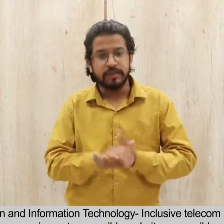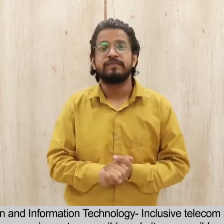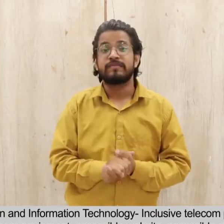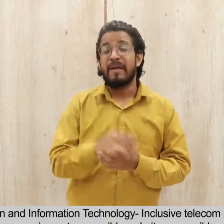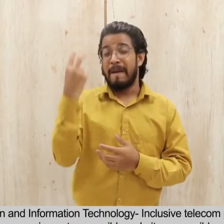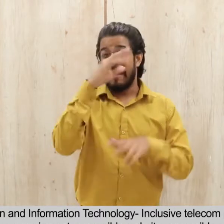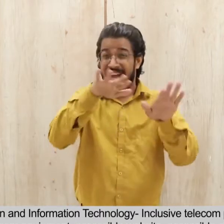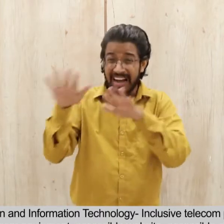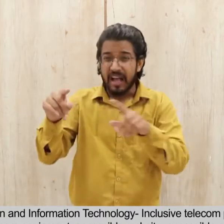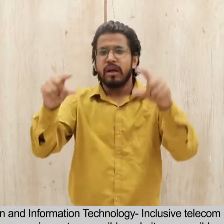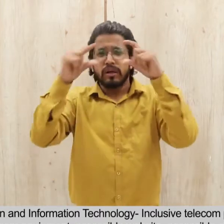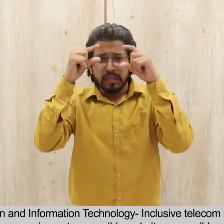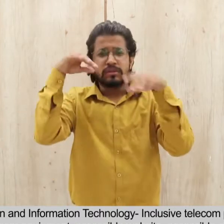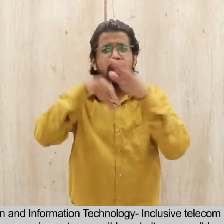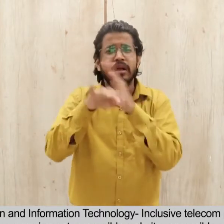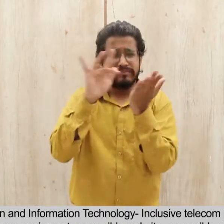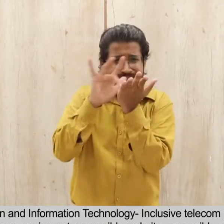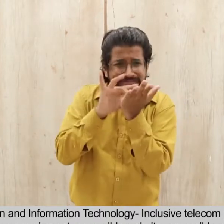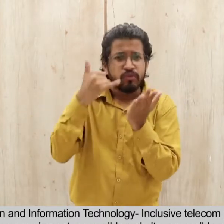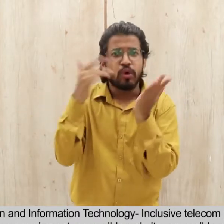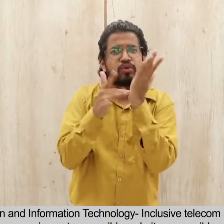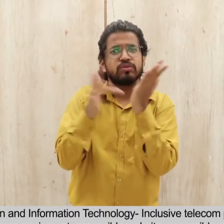website, accessible electronic equipment.